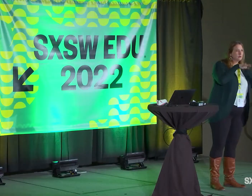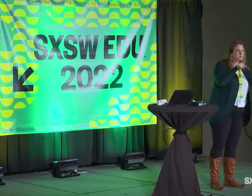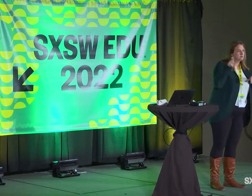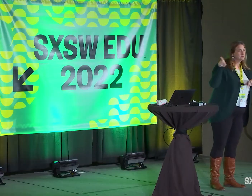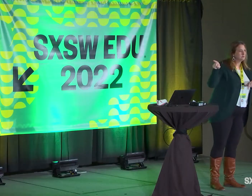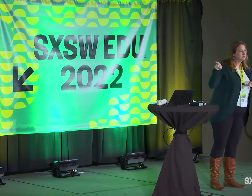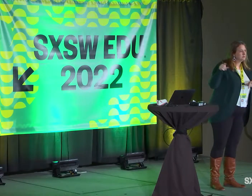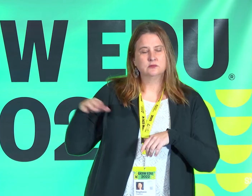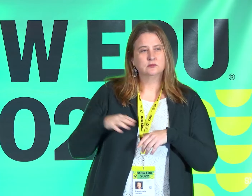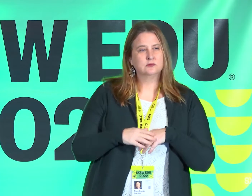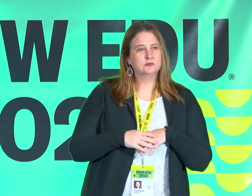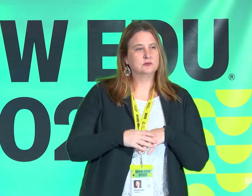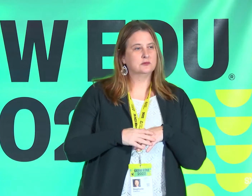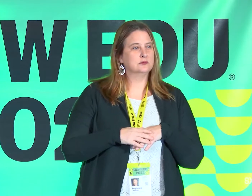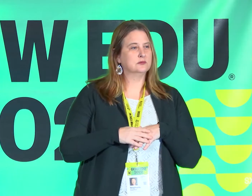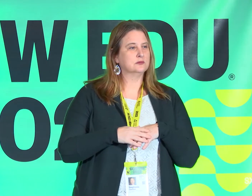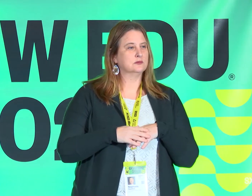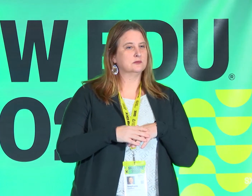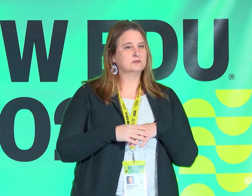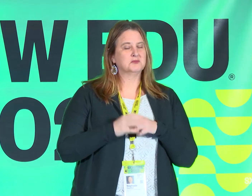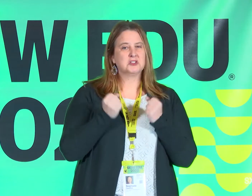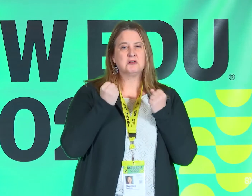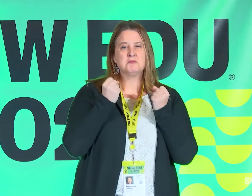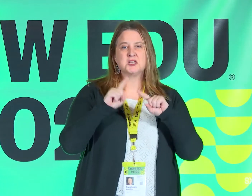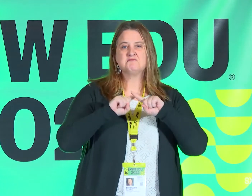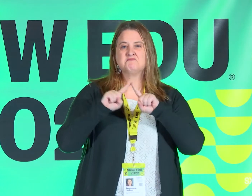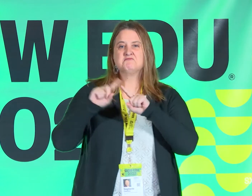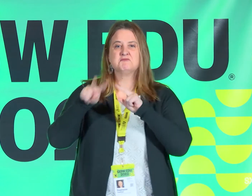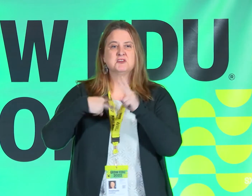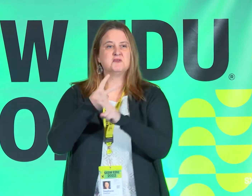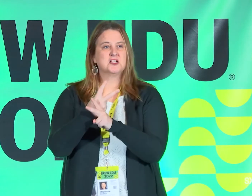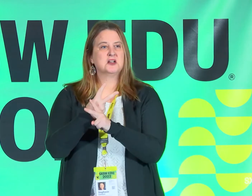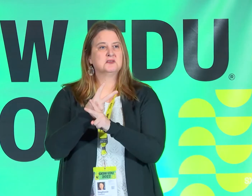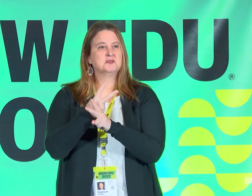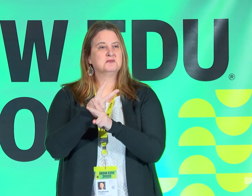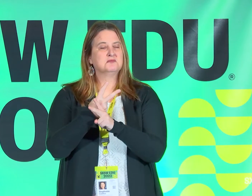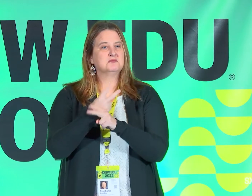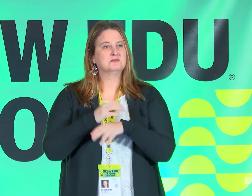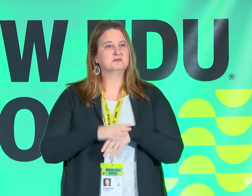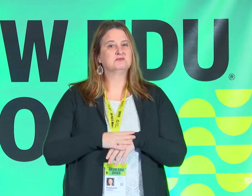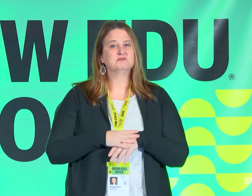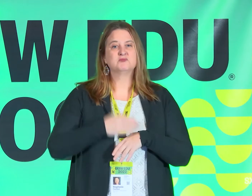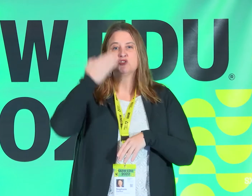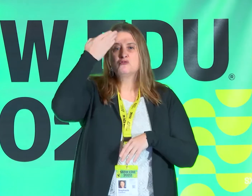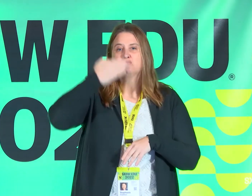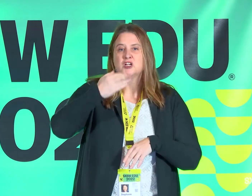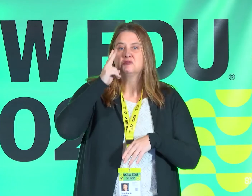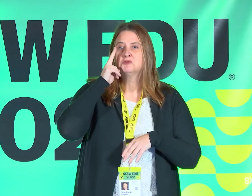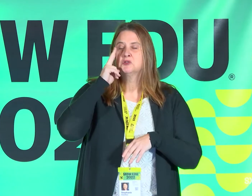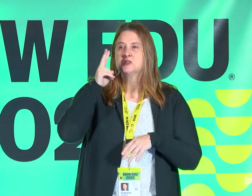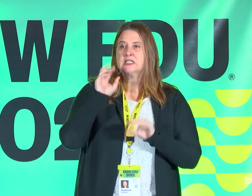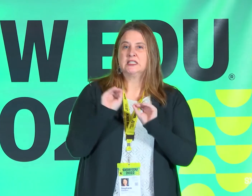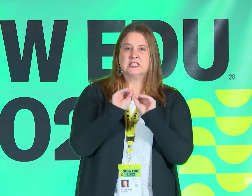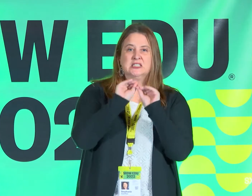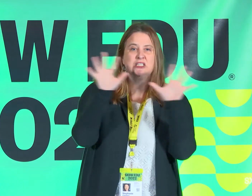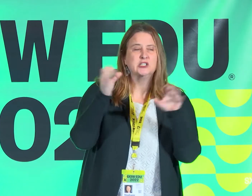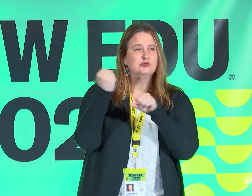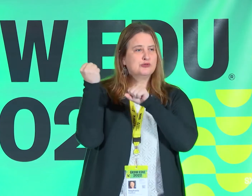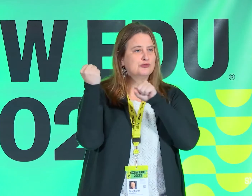You see the schoolhouses on the slide before you. There are many different types. Now, at the front, you can see it